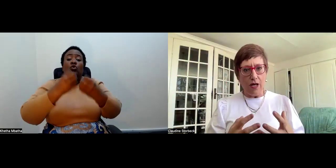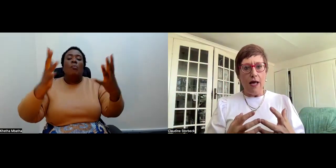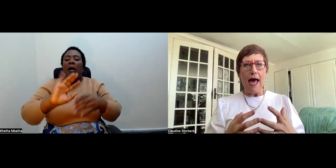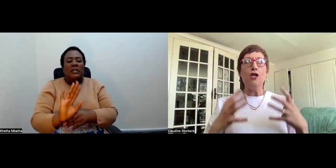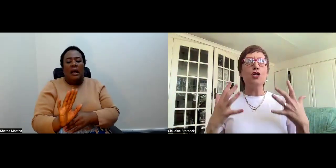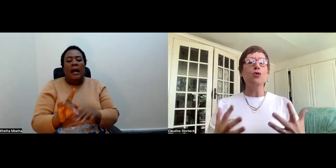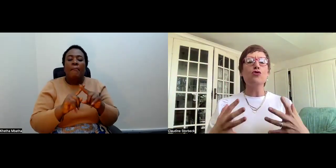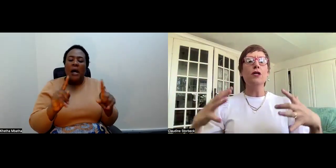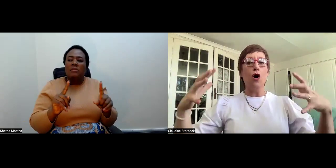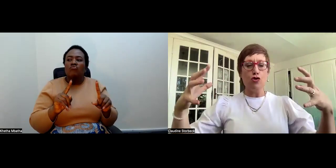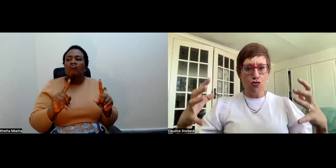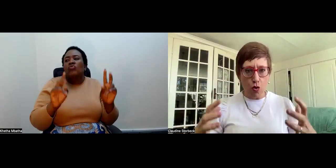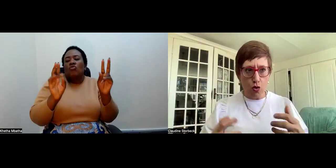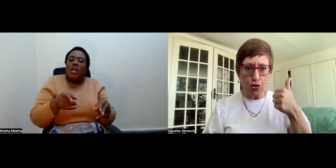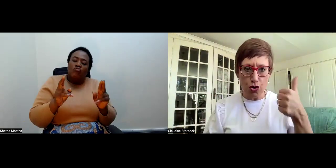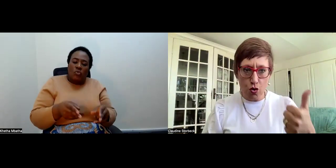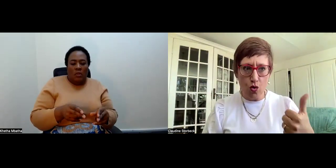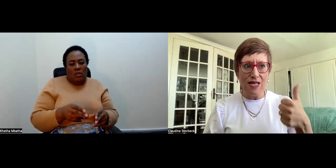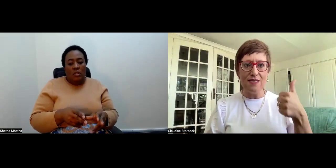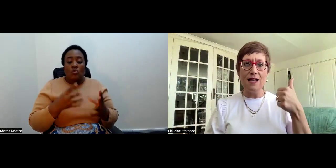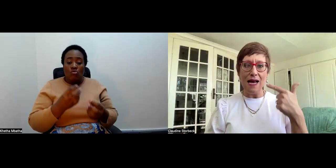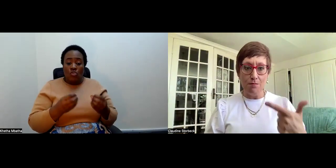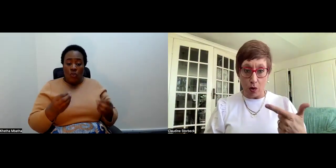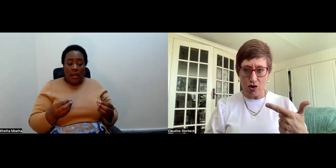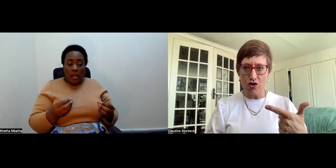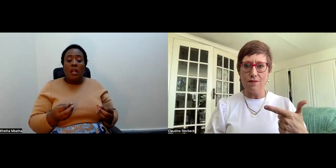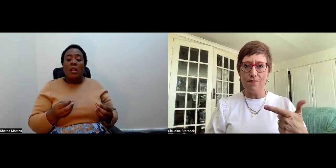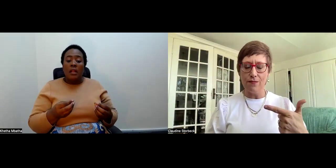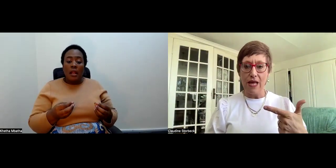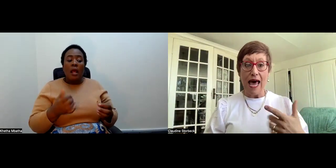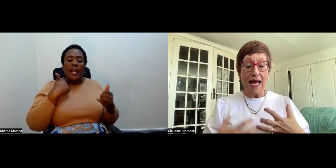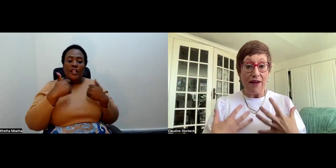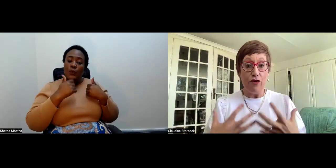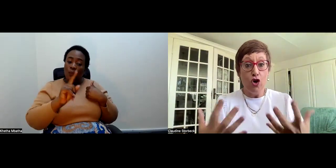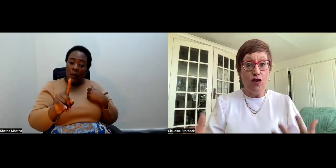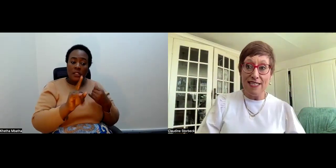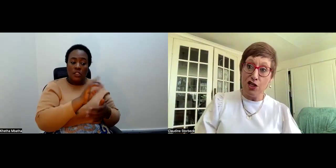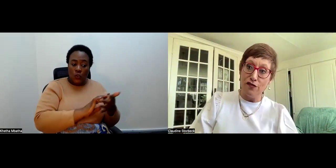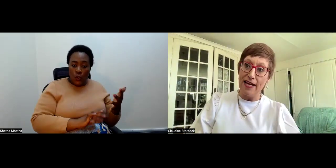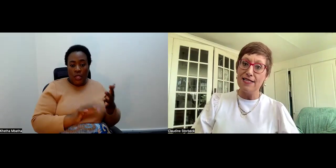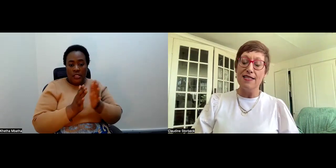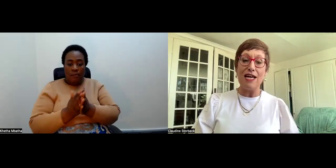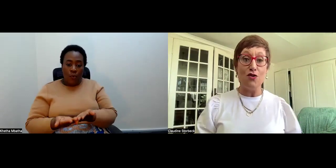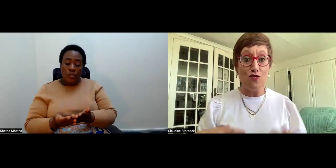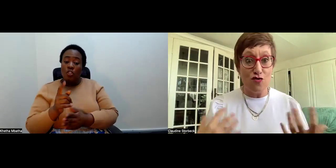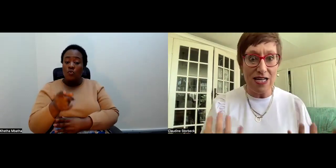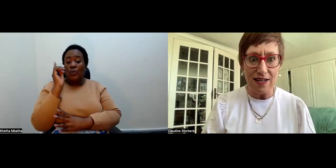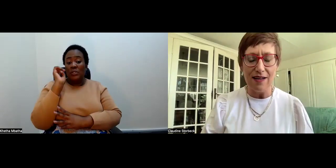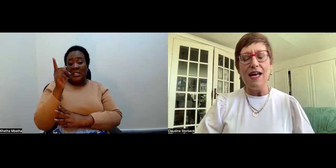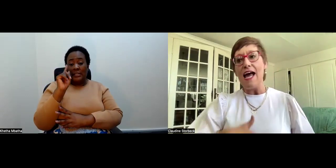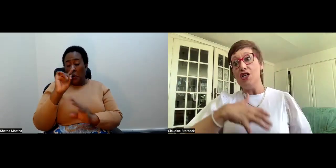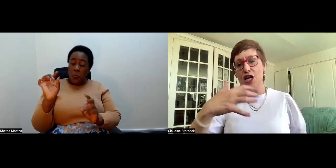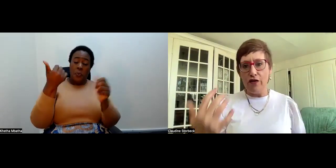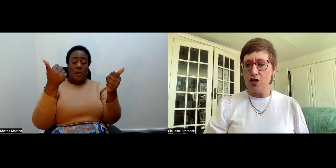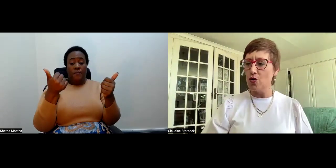natural. And children are drawn to stories and books. And if you're a teacher of excellence and you're